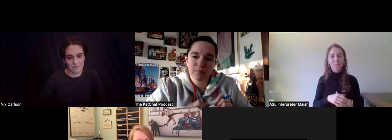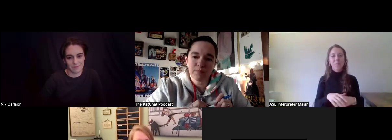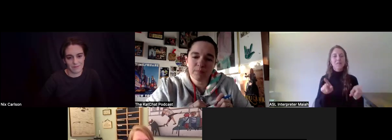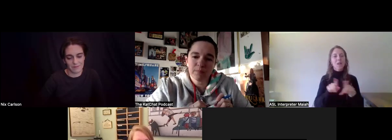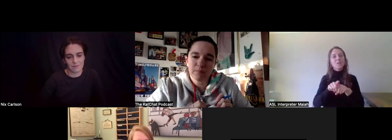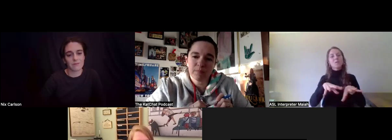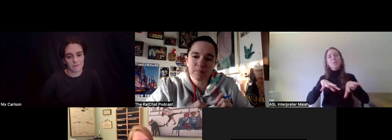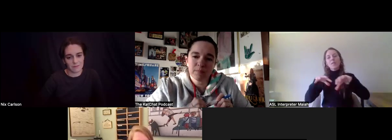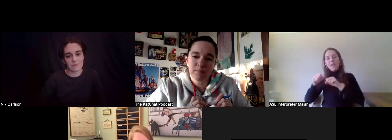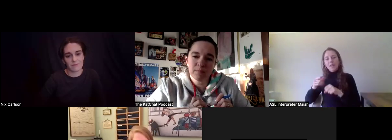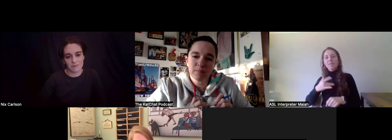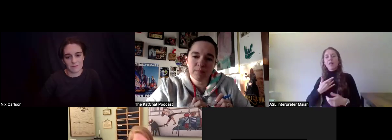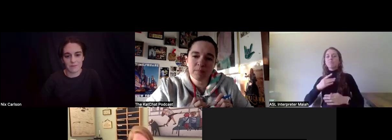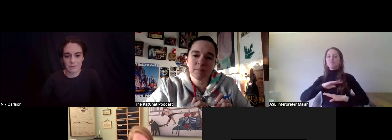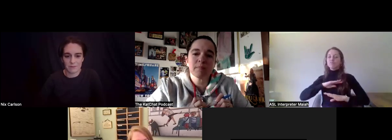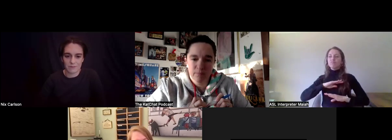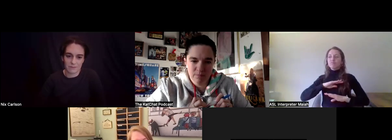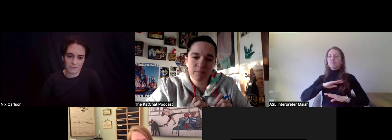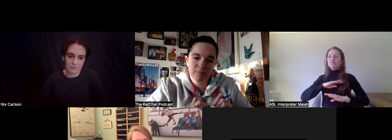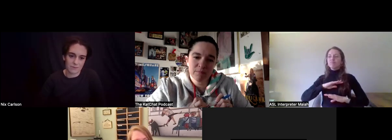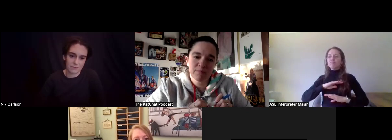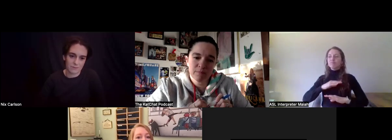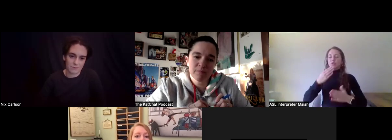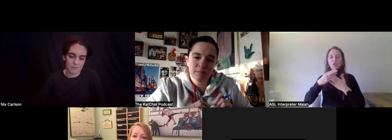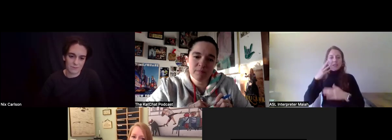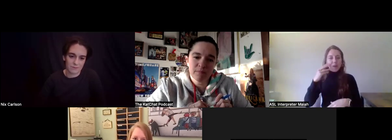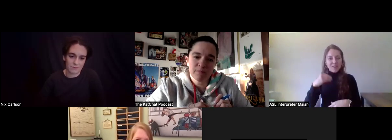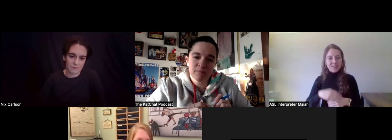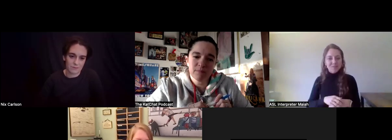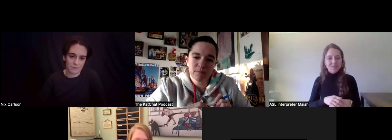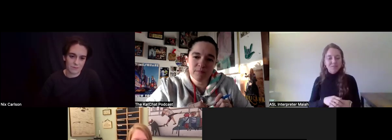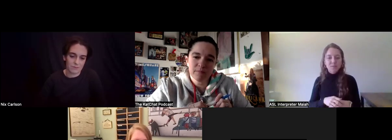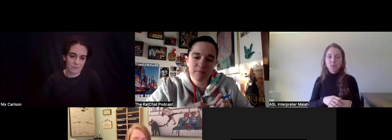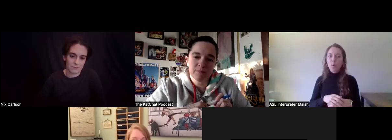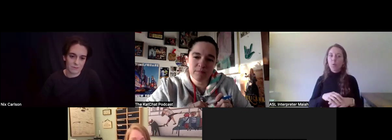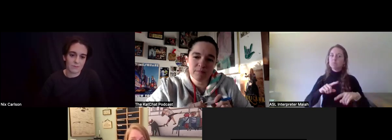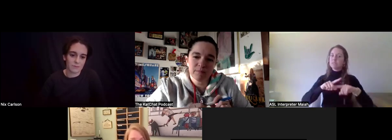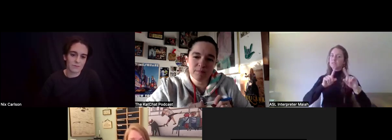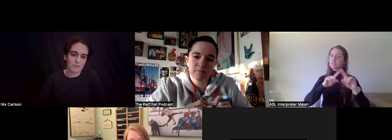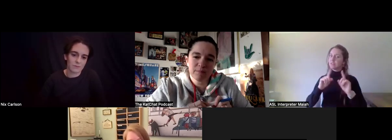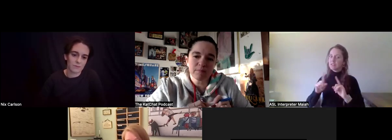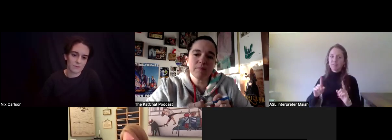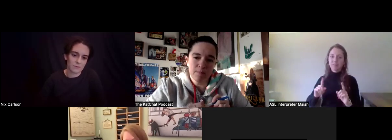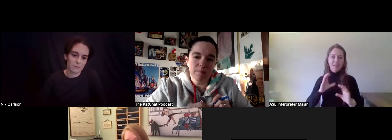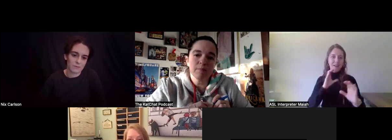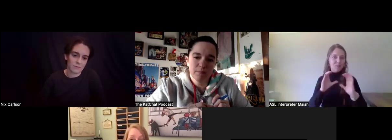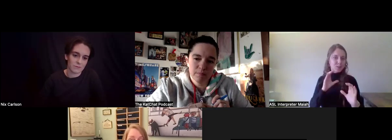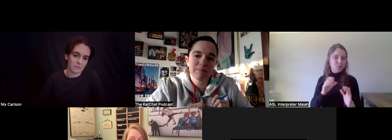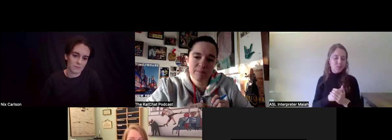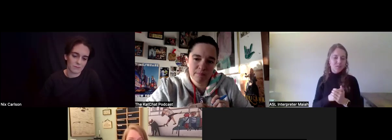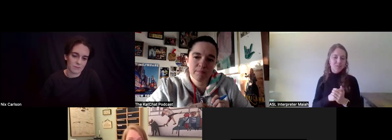that they're gonna want to take with them. So there's all kinds of conversations. We've been